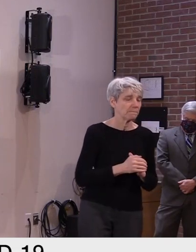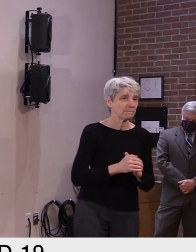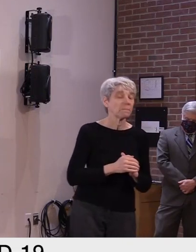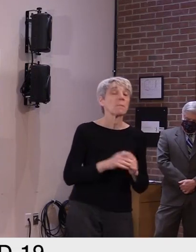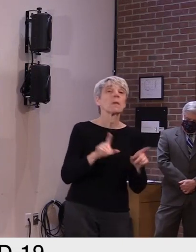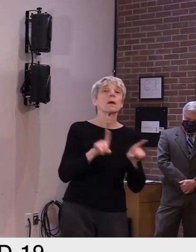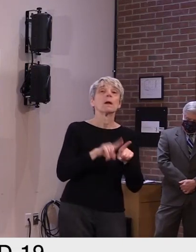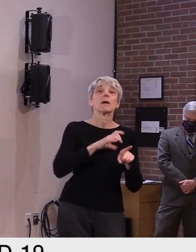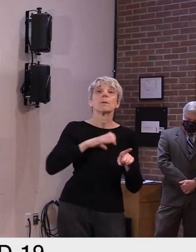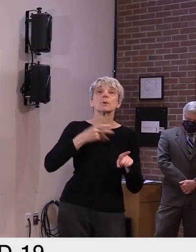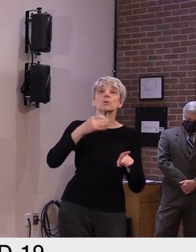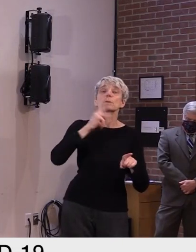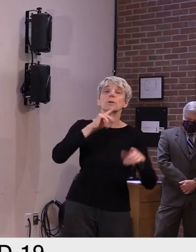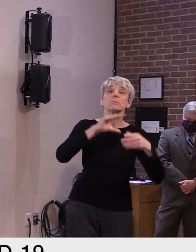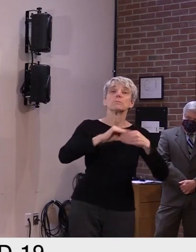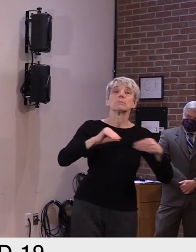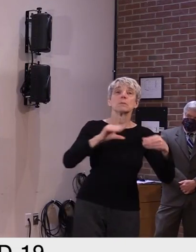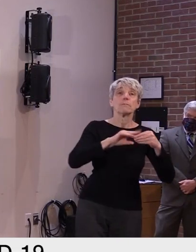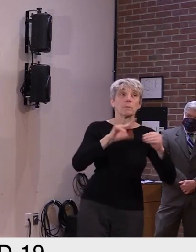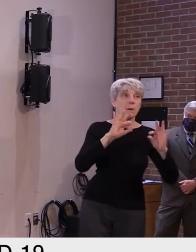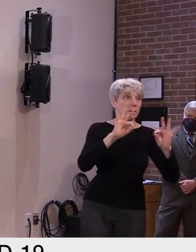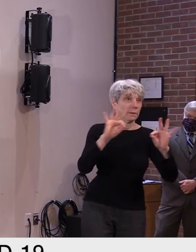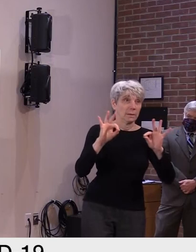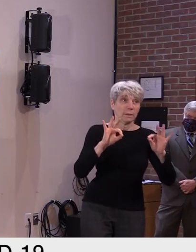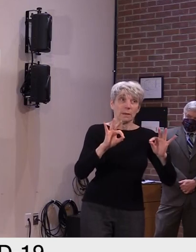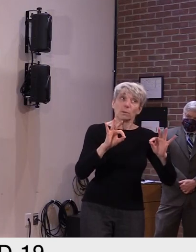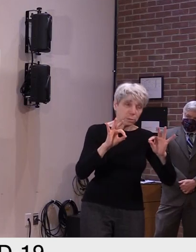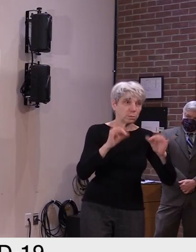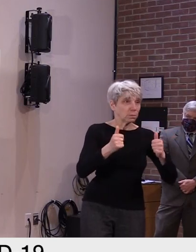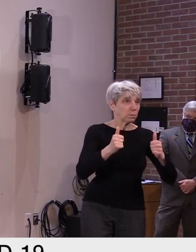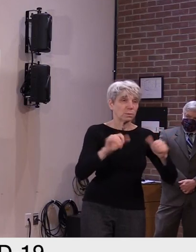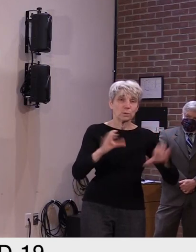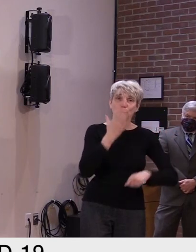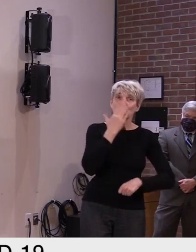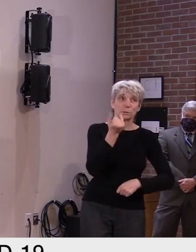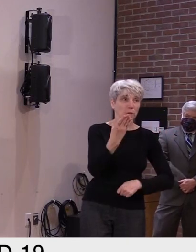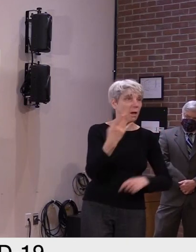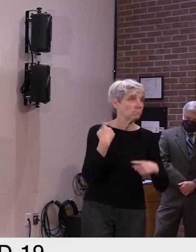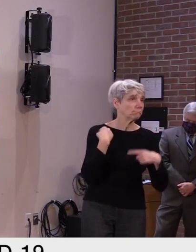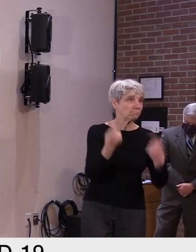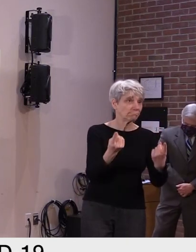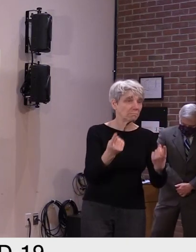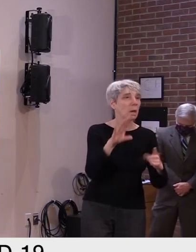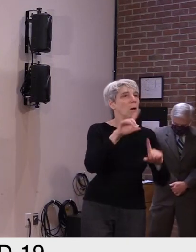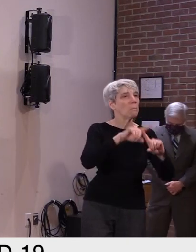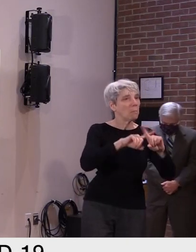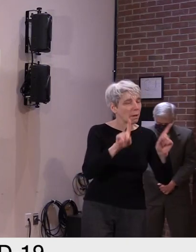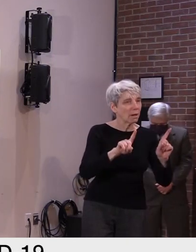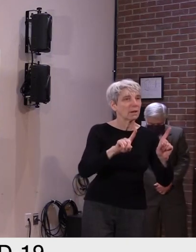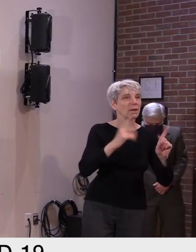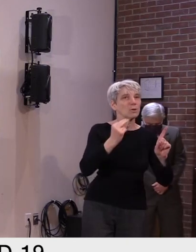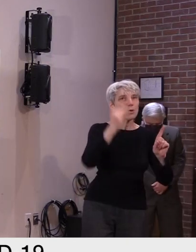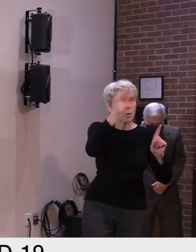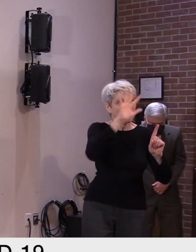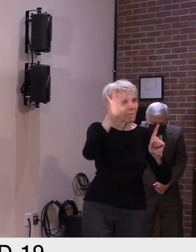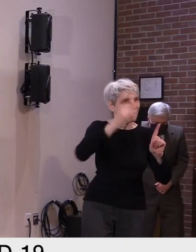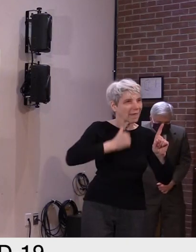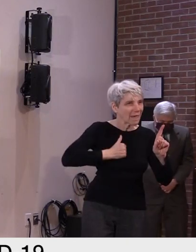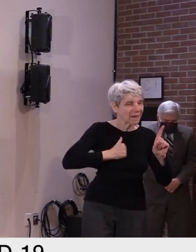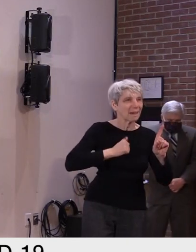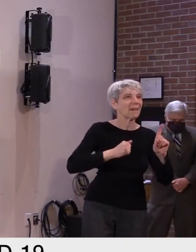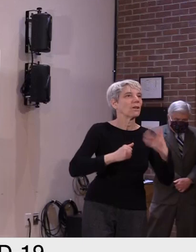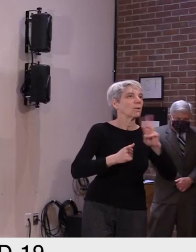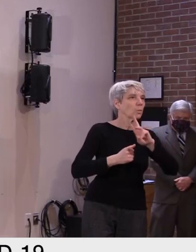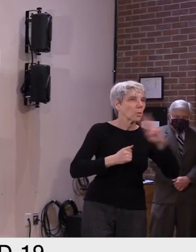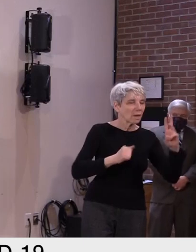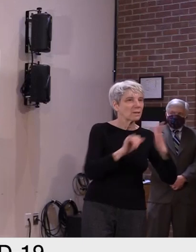Vermont is still doing well, but we are surrounded by places that are seeing increases in their cases. And as we mentioned, our case